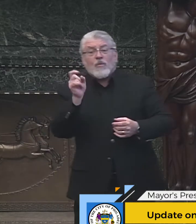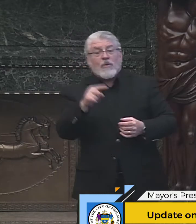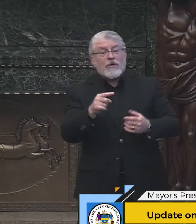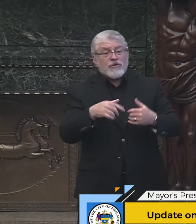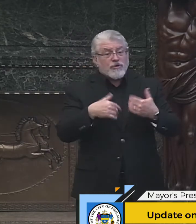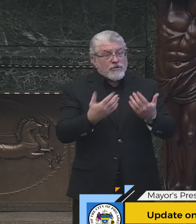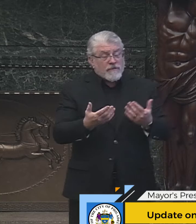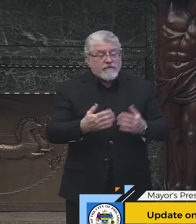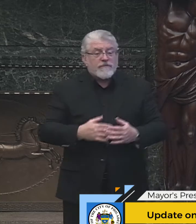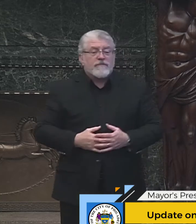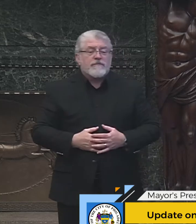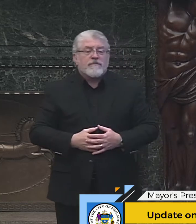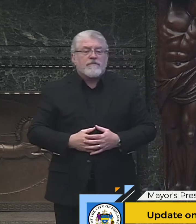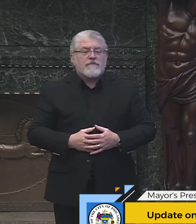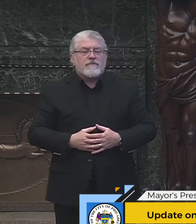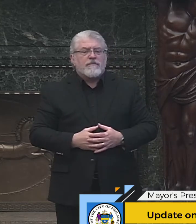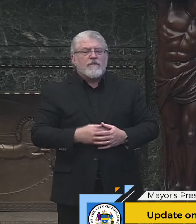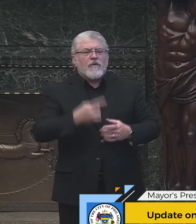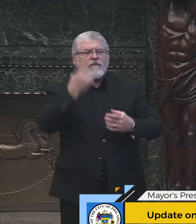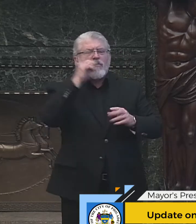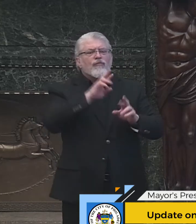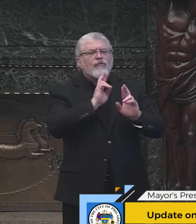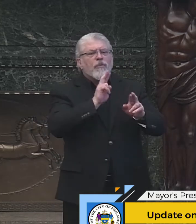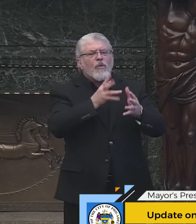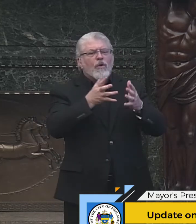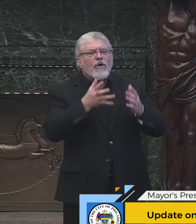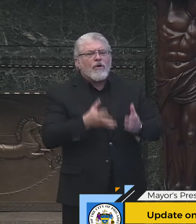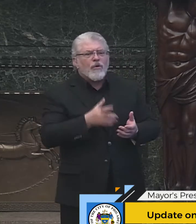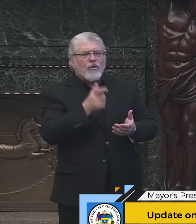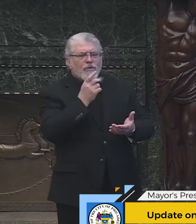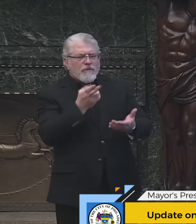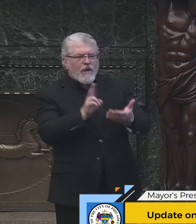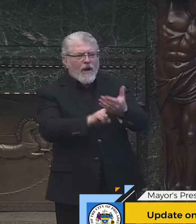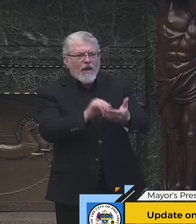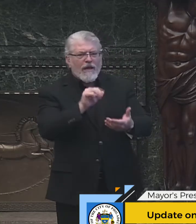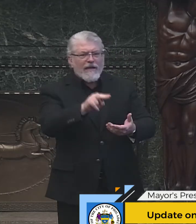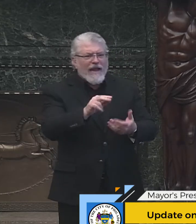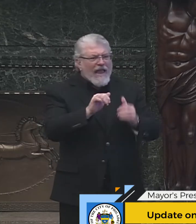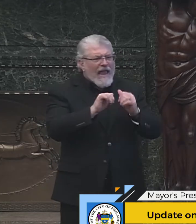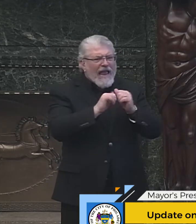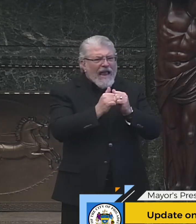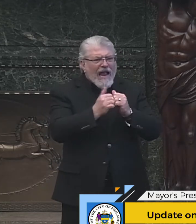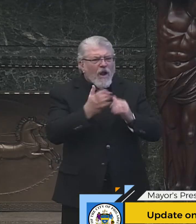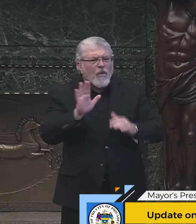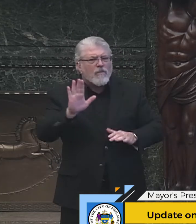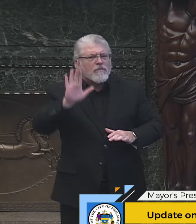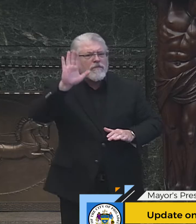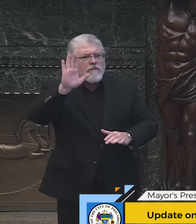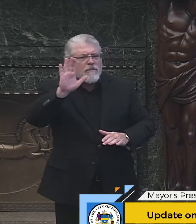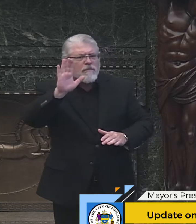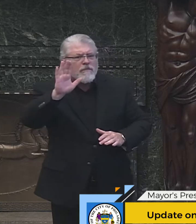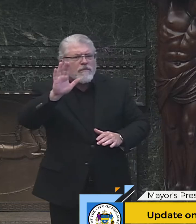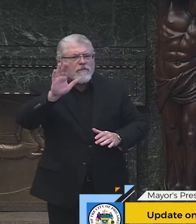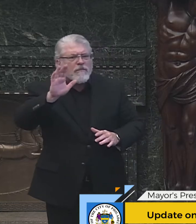the raise your hand feature and we will unmute you one by one to ask your question.